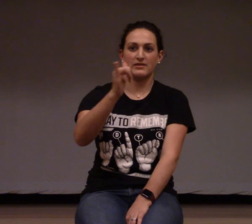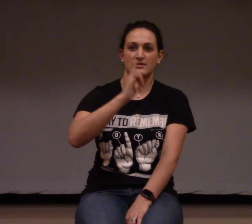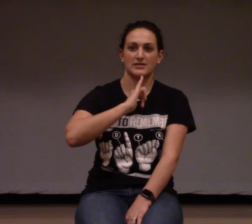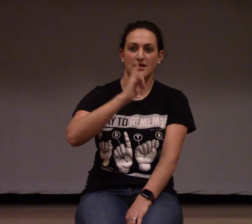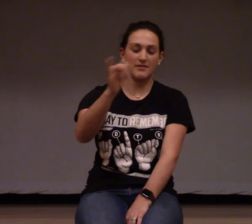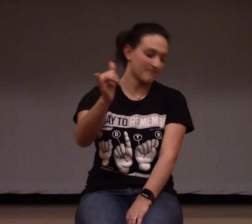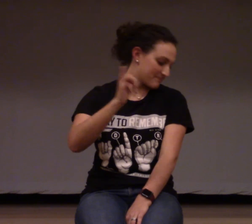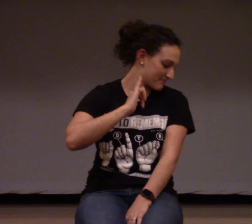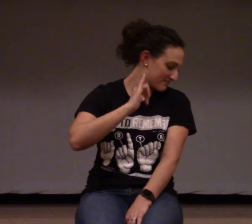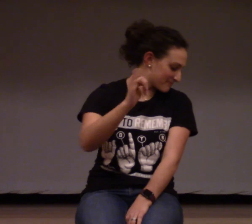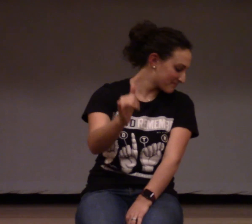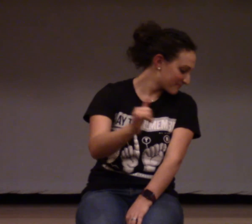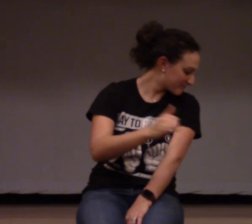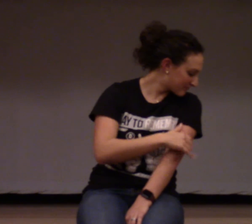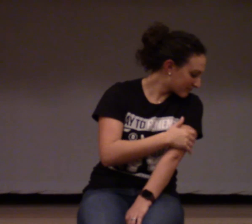Same.